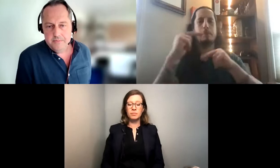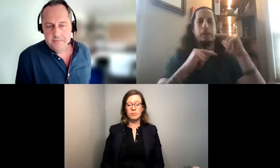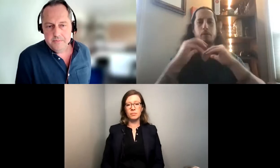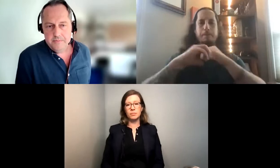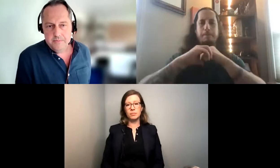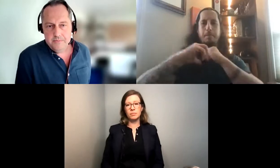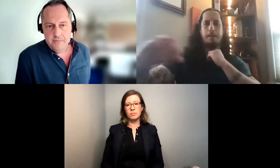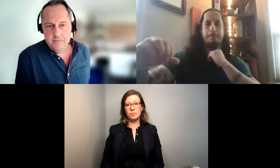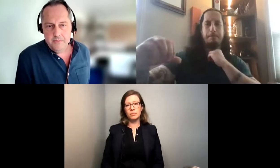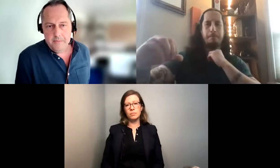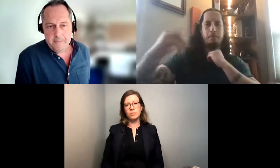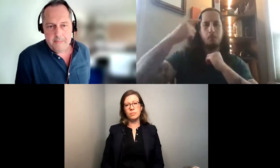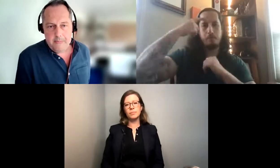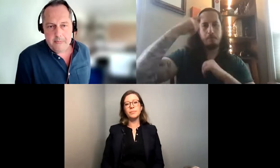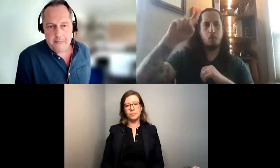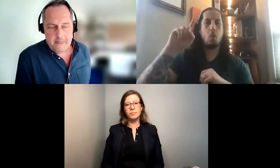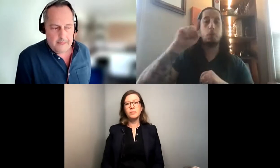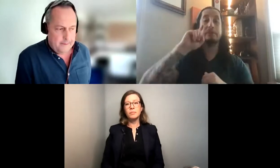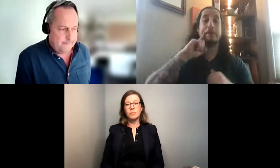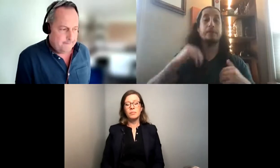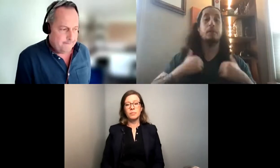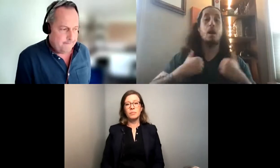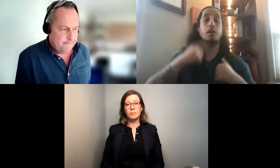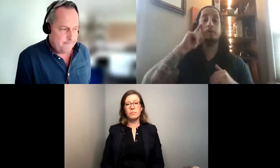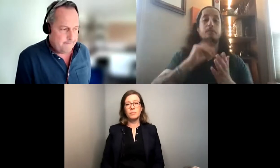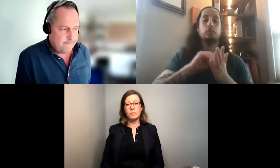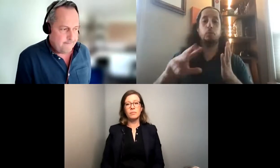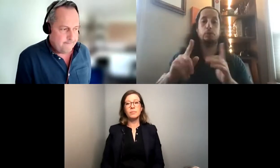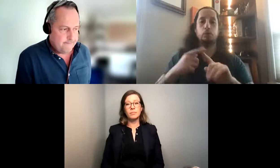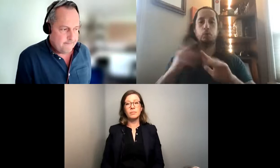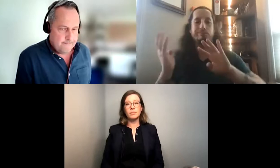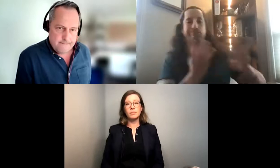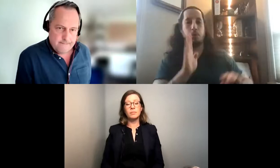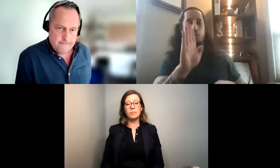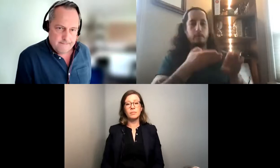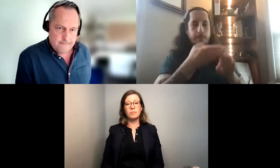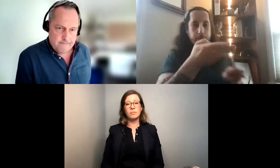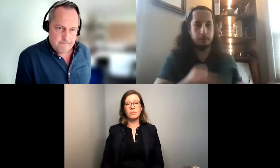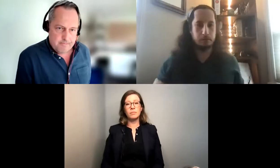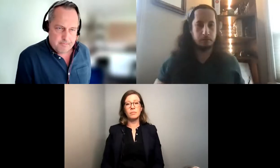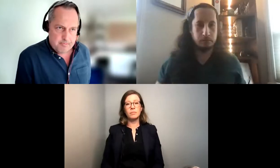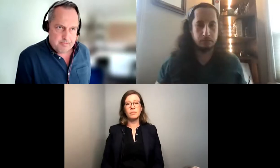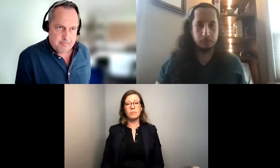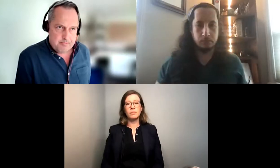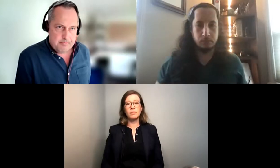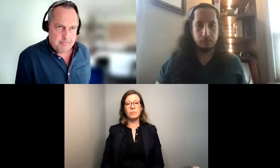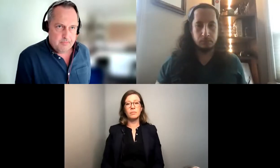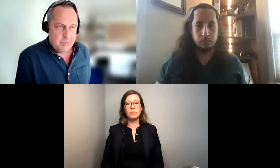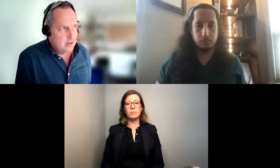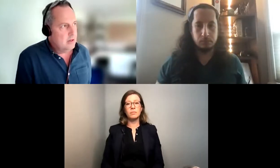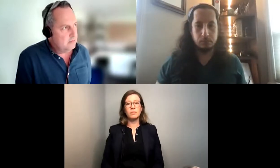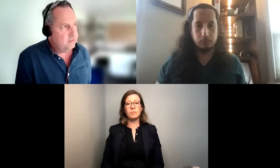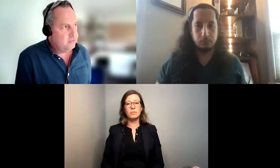So I'd like to ask, what are you doing to build a pipeline for young deaf students to be able to enter your